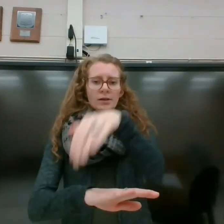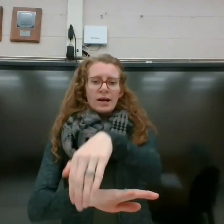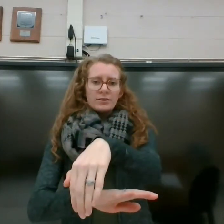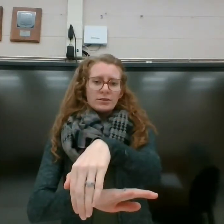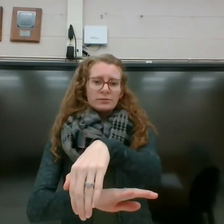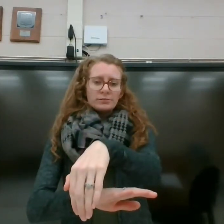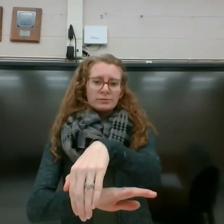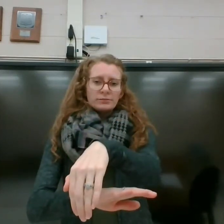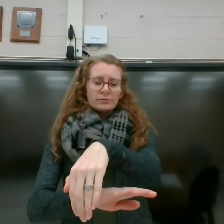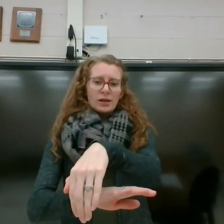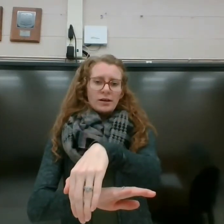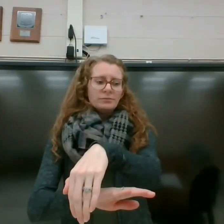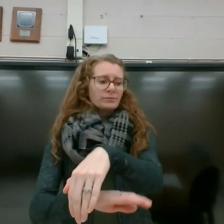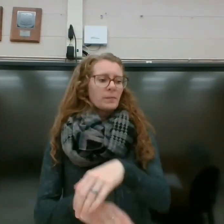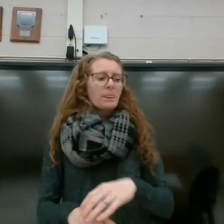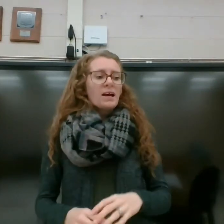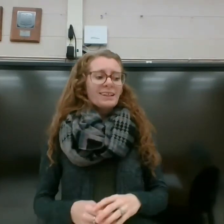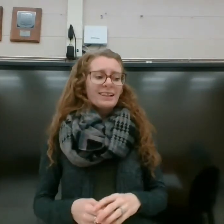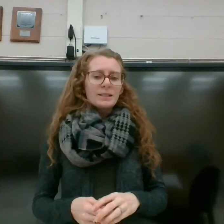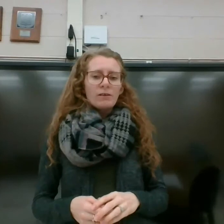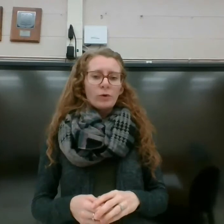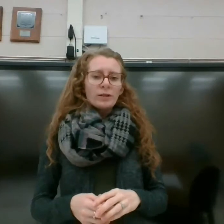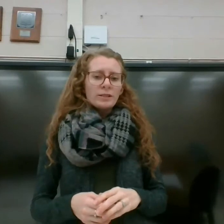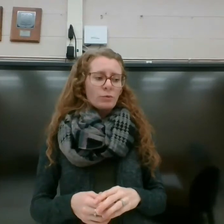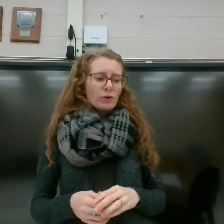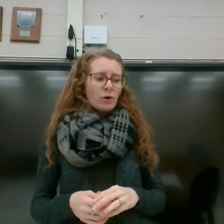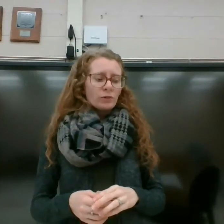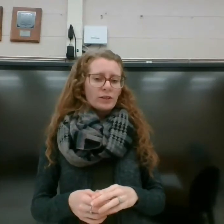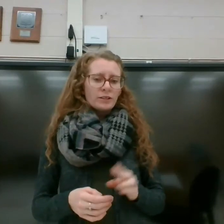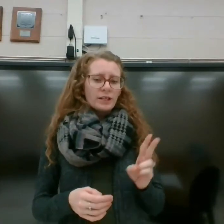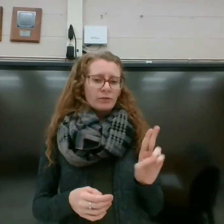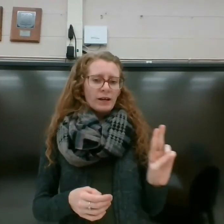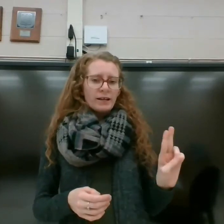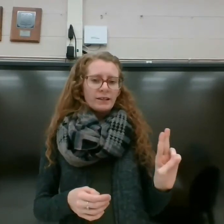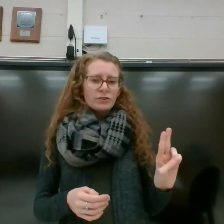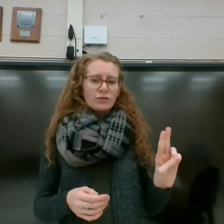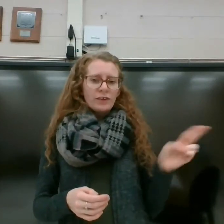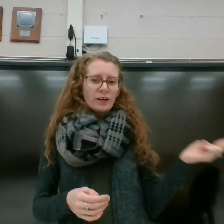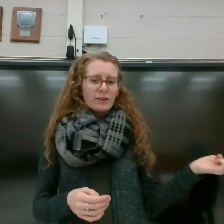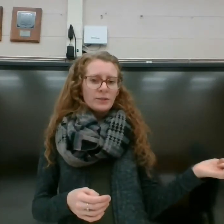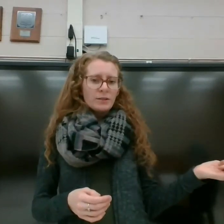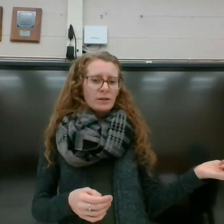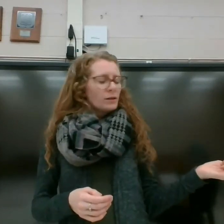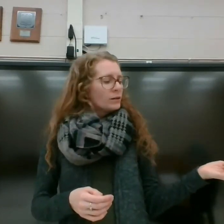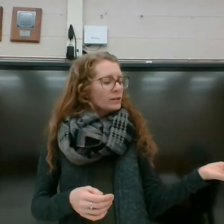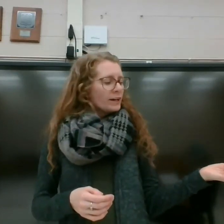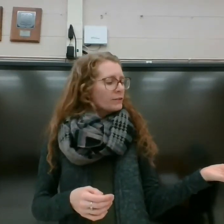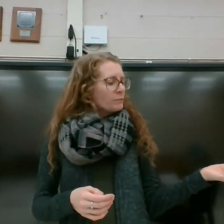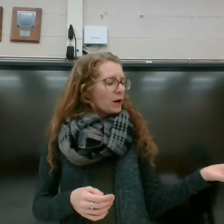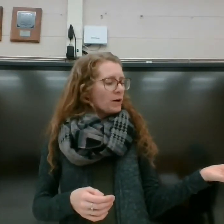night. Okay. The next set of words, the word holy, you're going to take your right hand, two fingers, kind of palm up